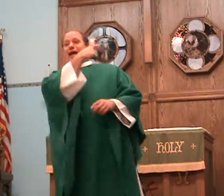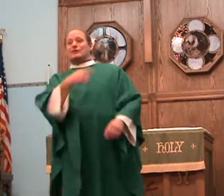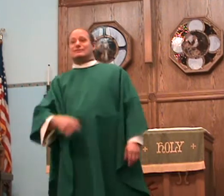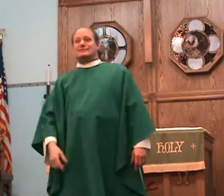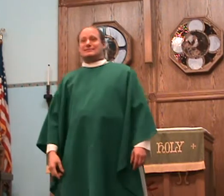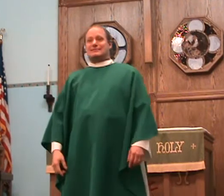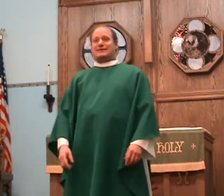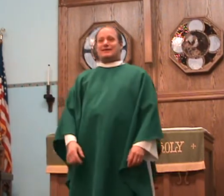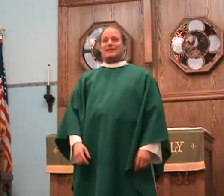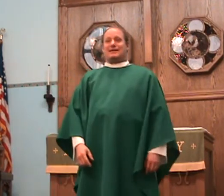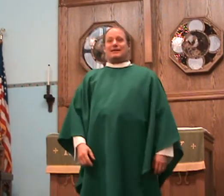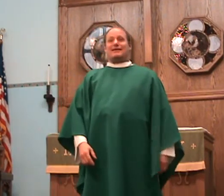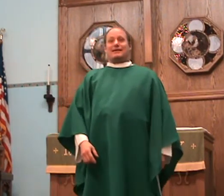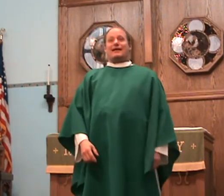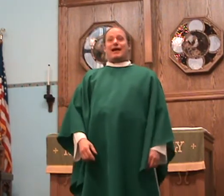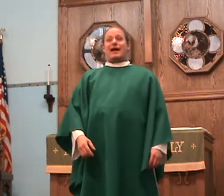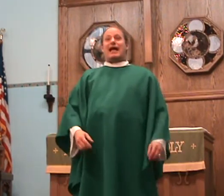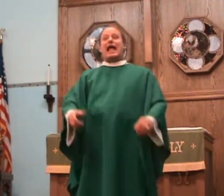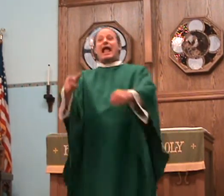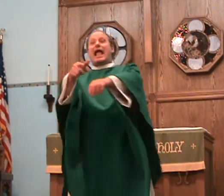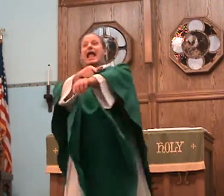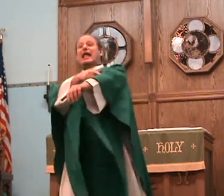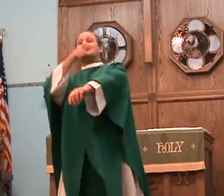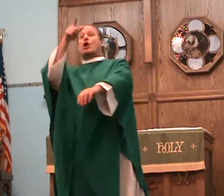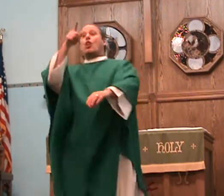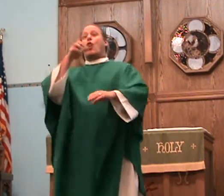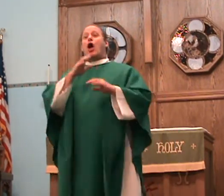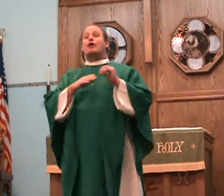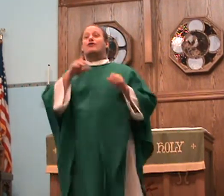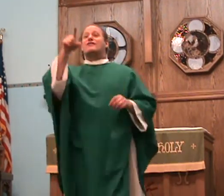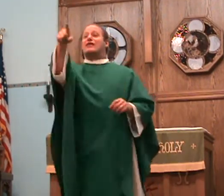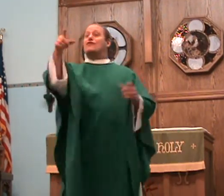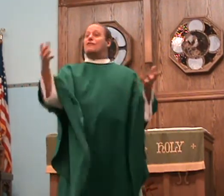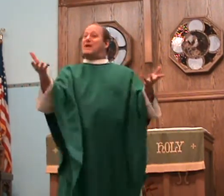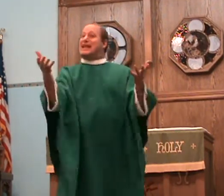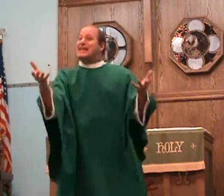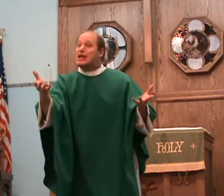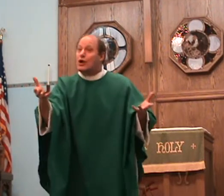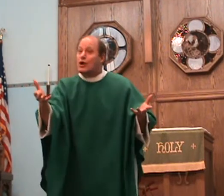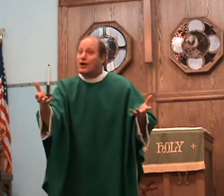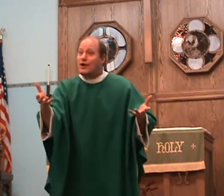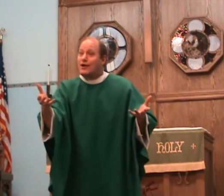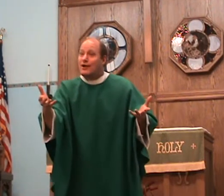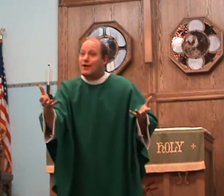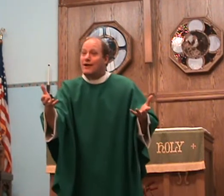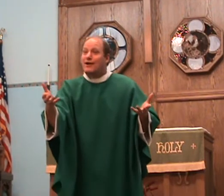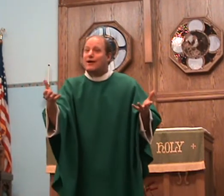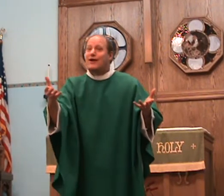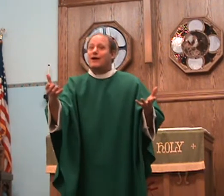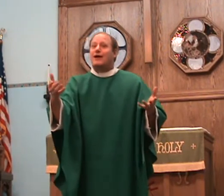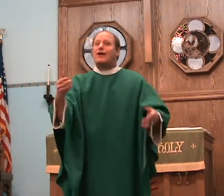candles? Yeah, it's longer than you've been here.